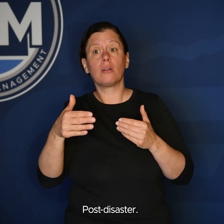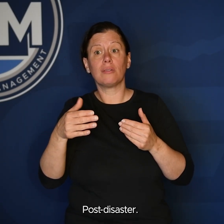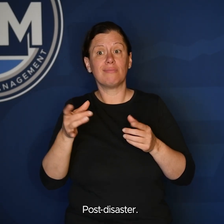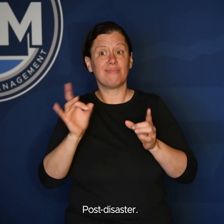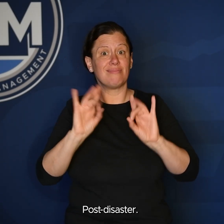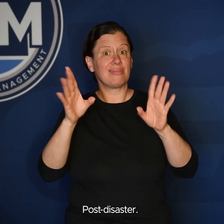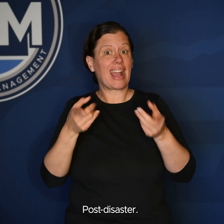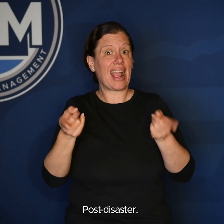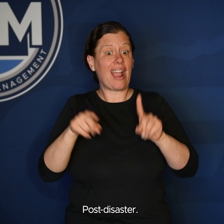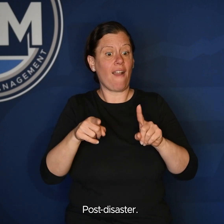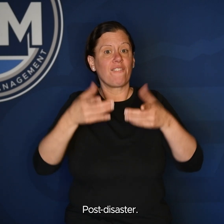Post-disaster.